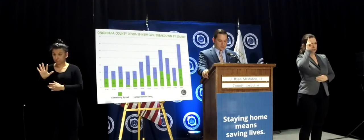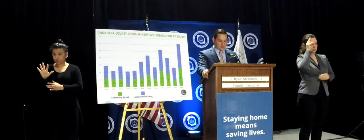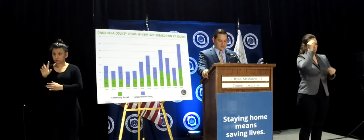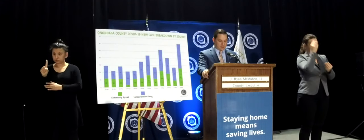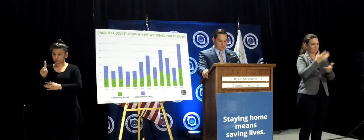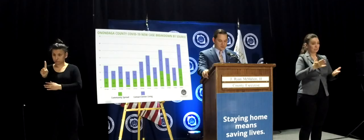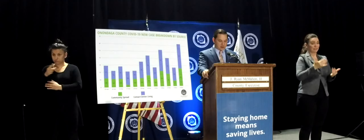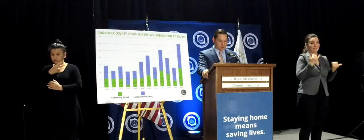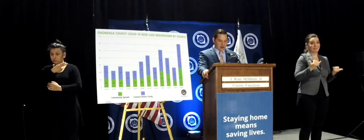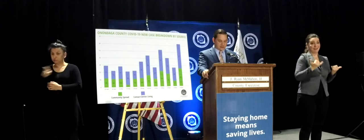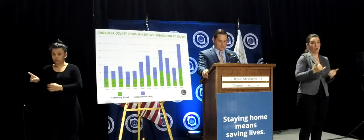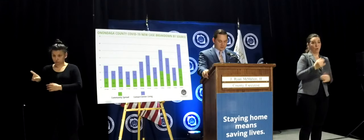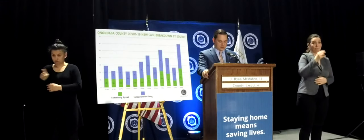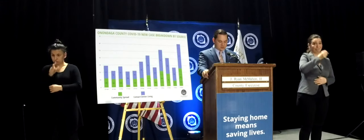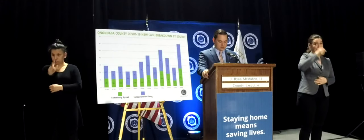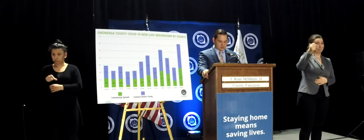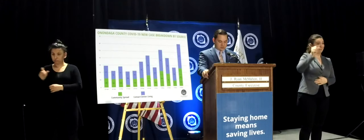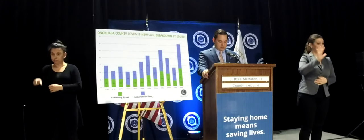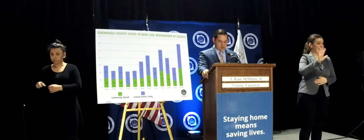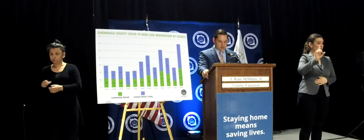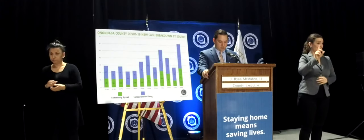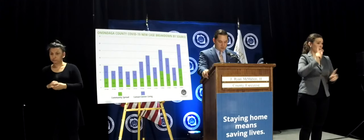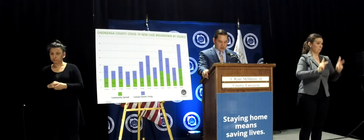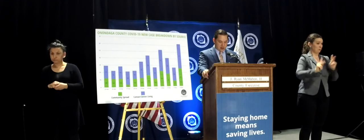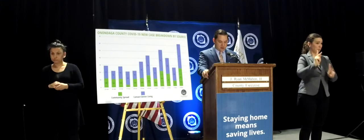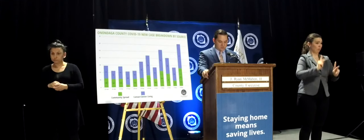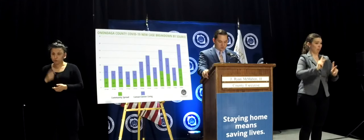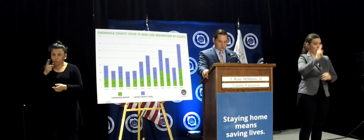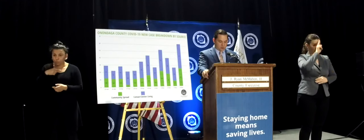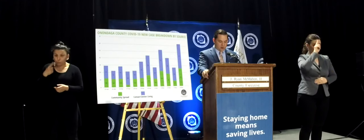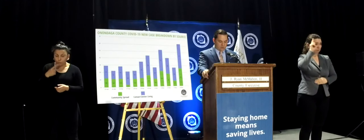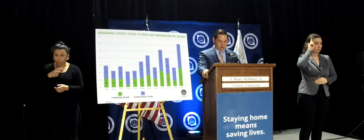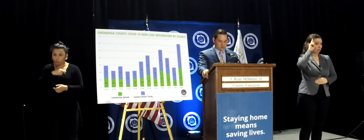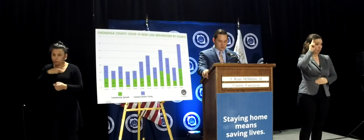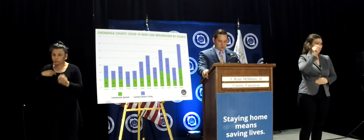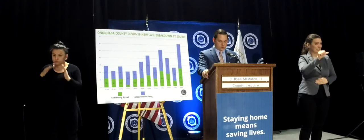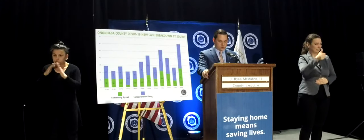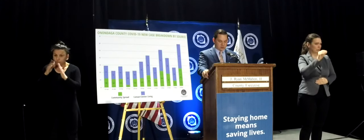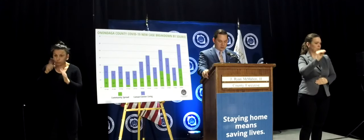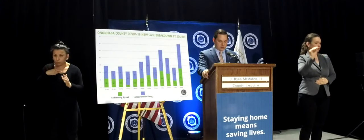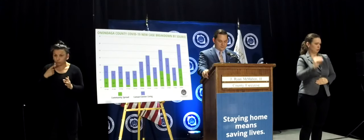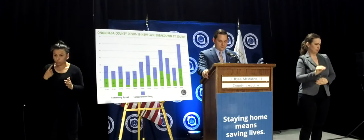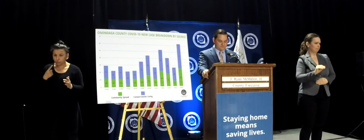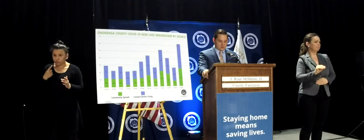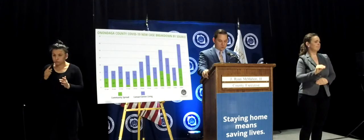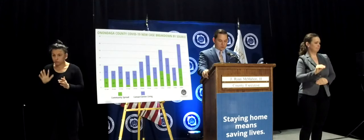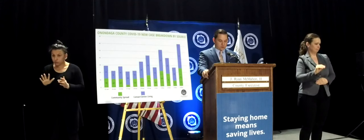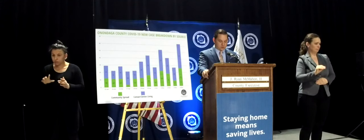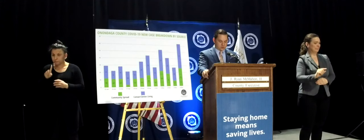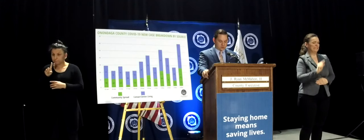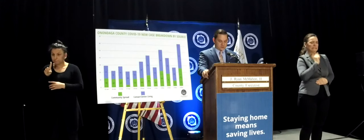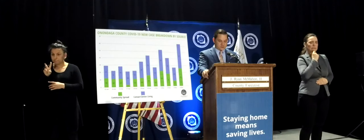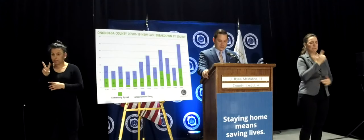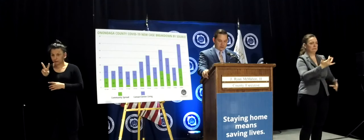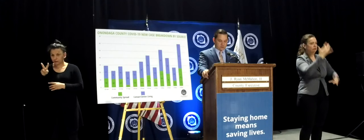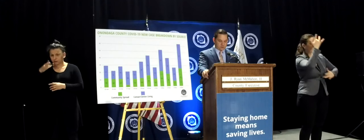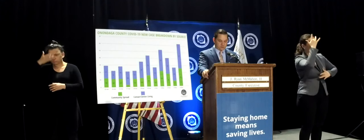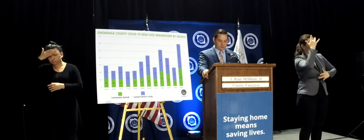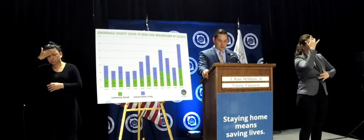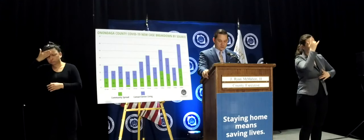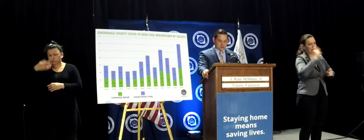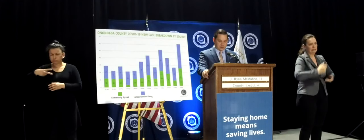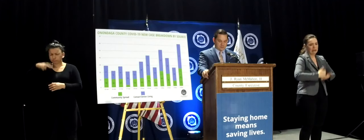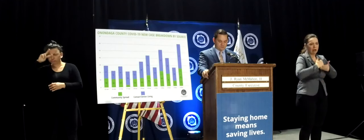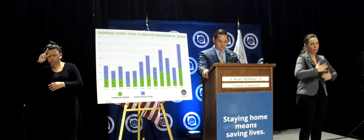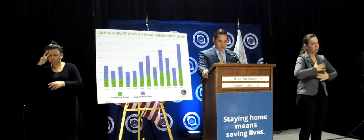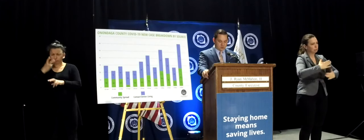This represents 10% of our active cases. We have 12 individuals in critical condition. This is down a little bit